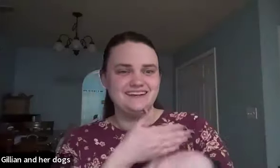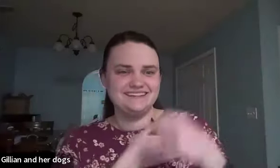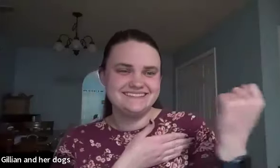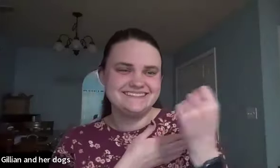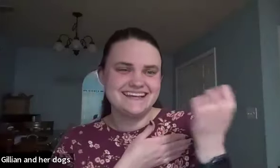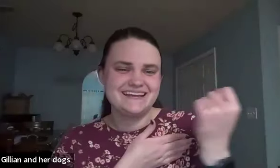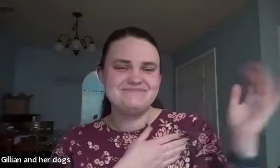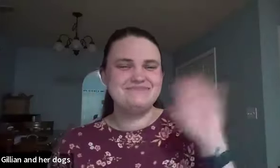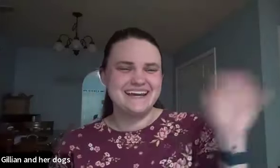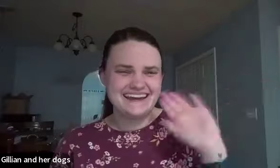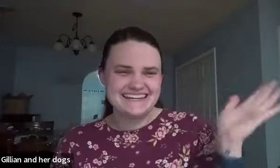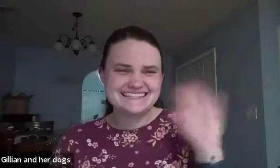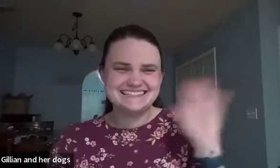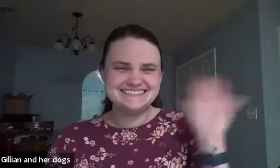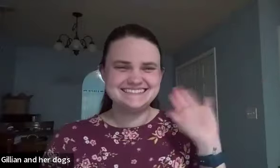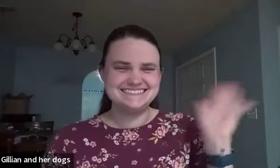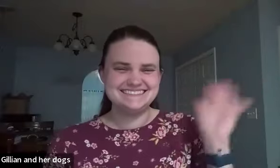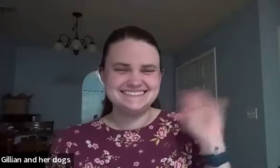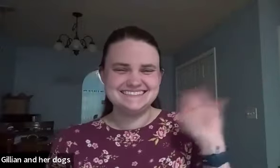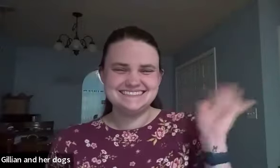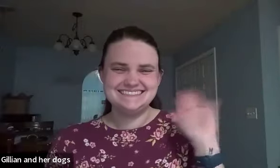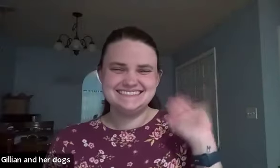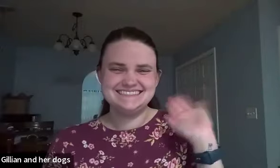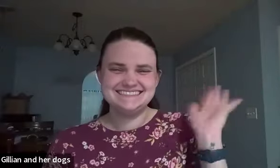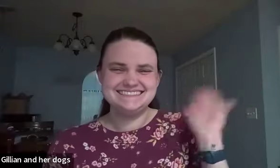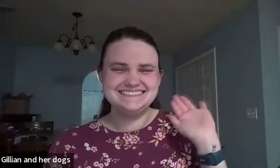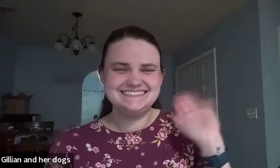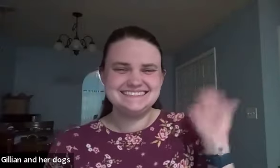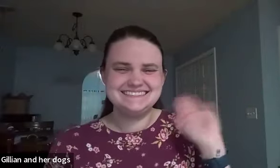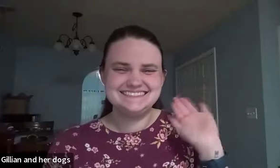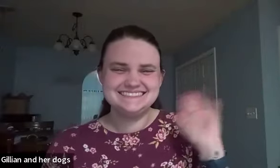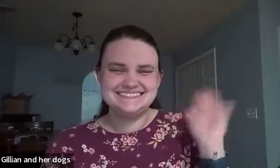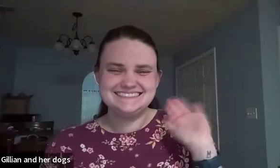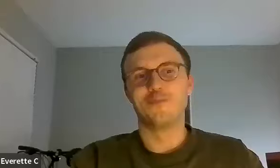next Tuesday. Bye, guys. Thank you.